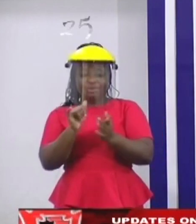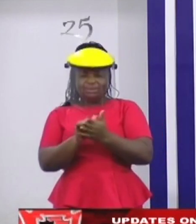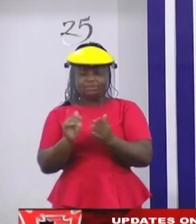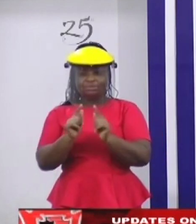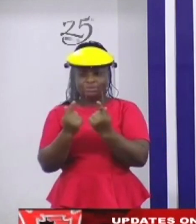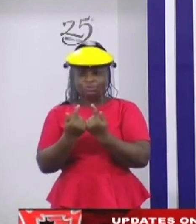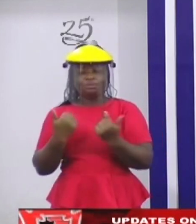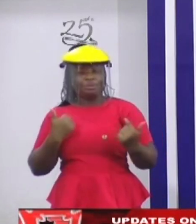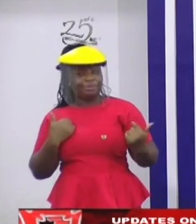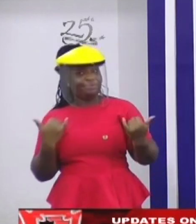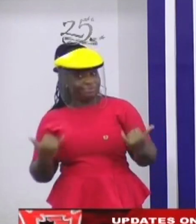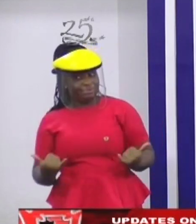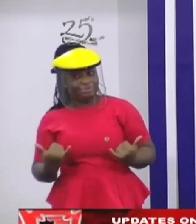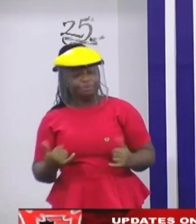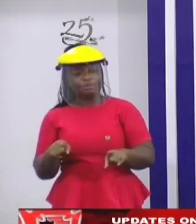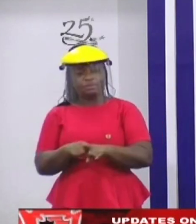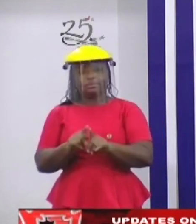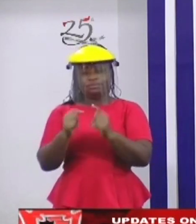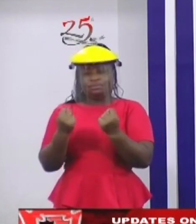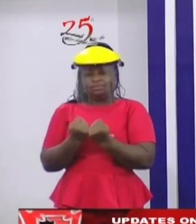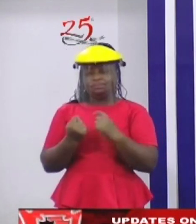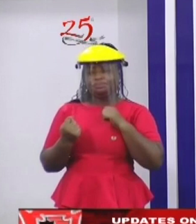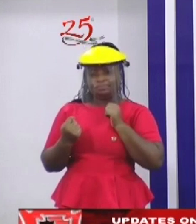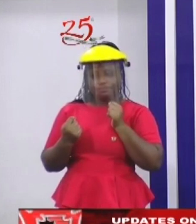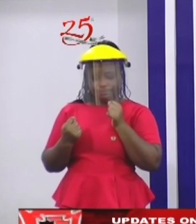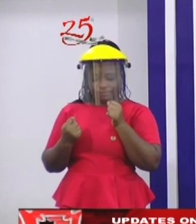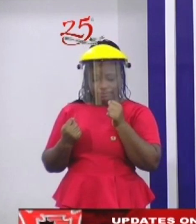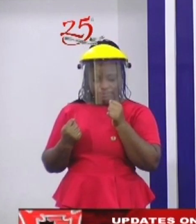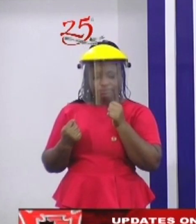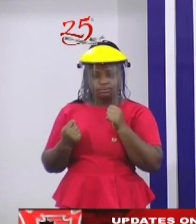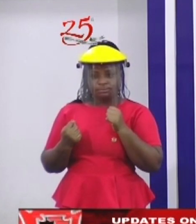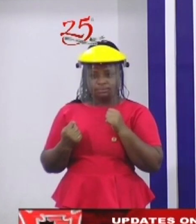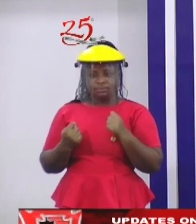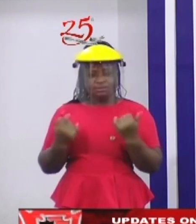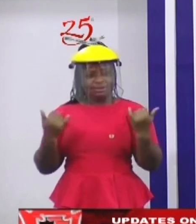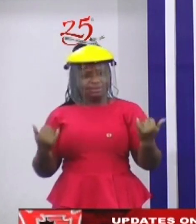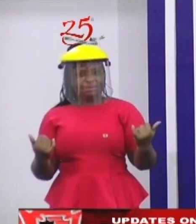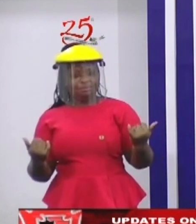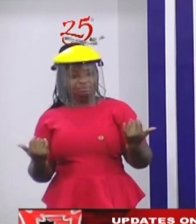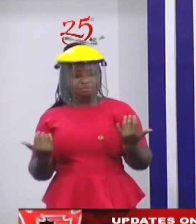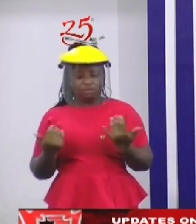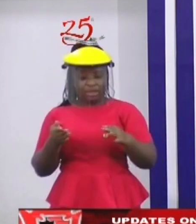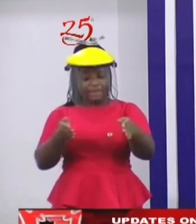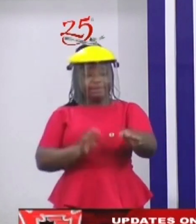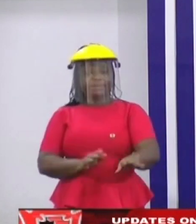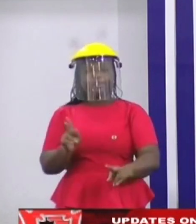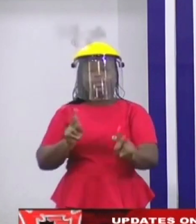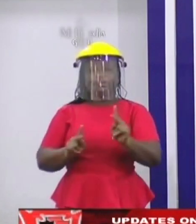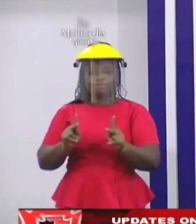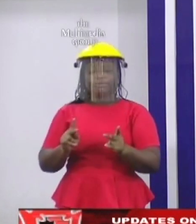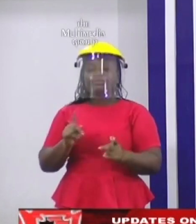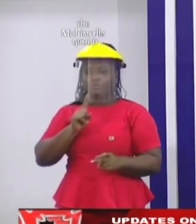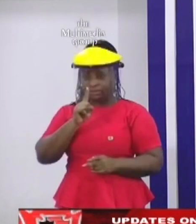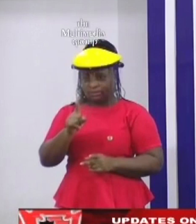have as a team looking at that. On the issue of the mortuary, yes,